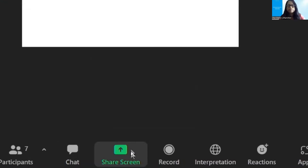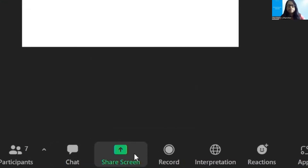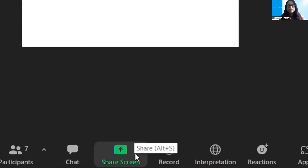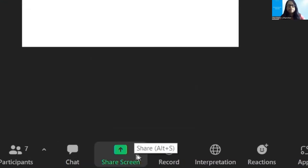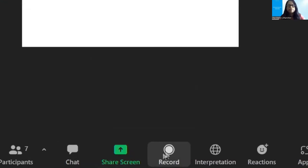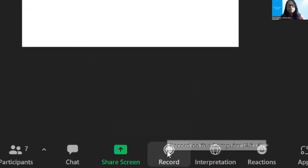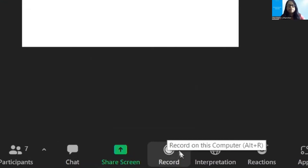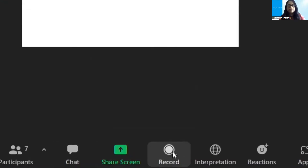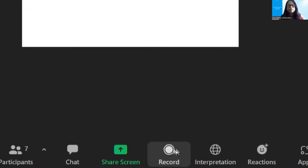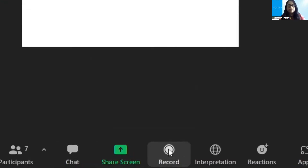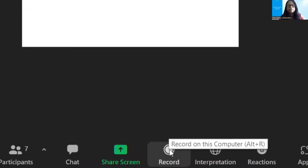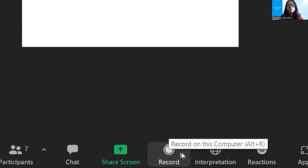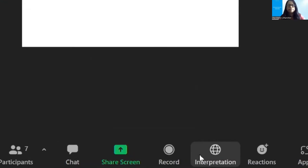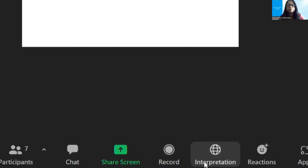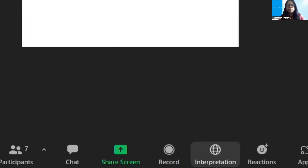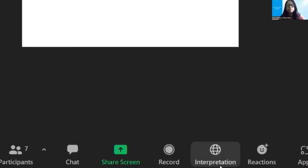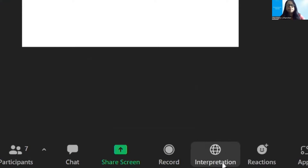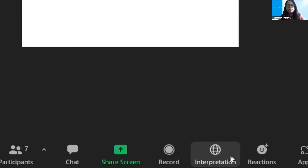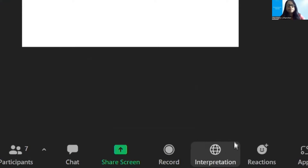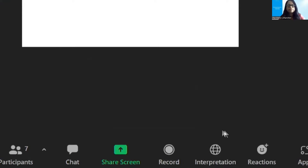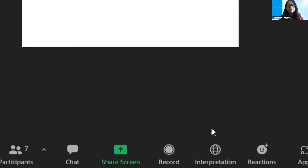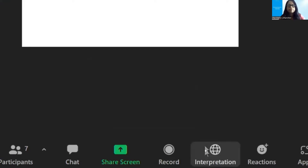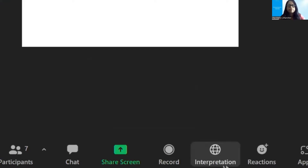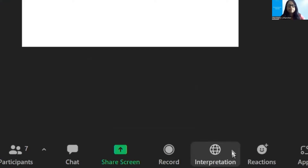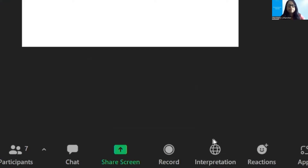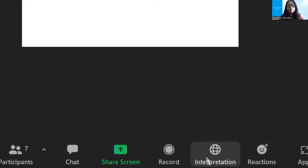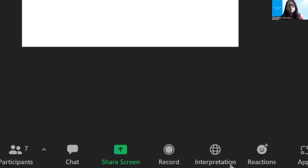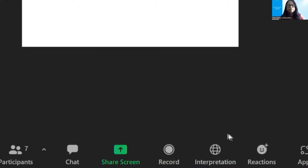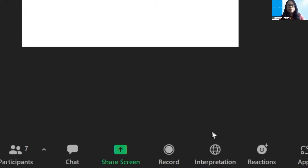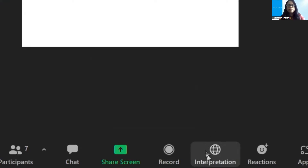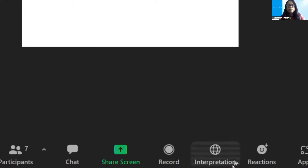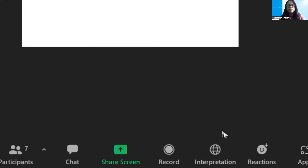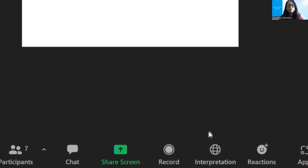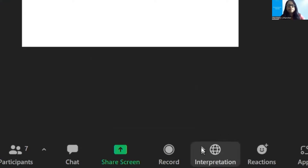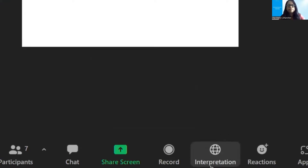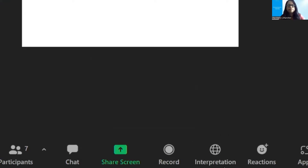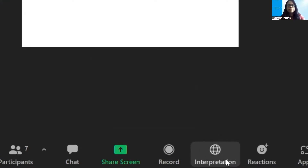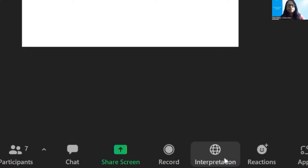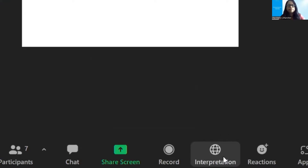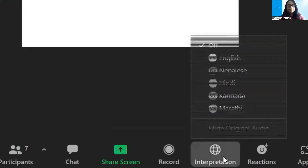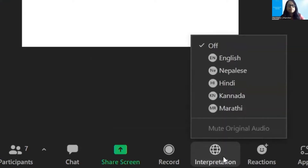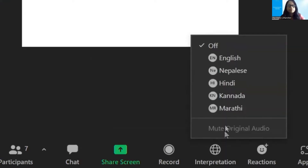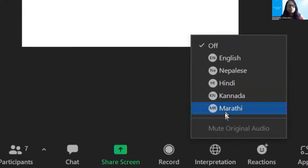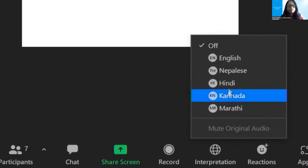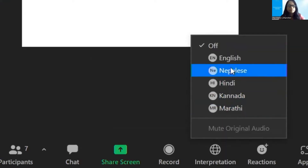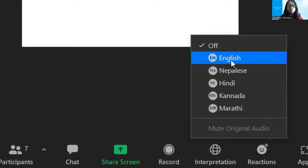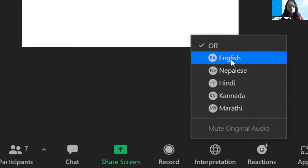the language interpretation of your choice, you have to click on the globe icon where you can see all the languages